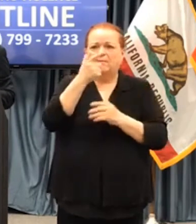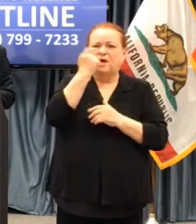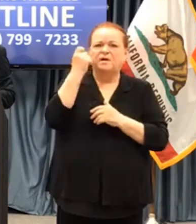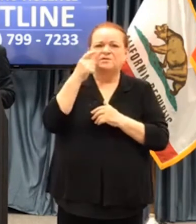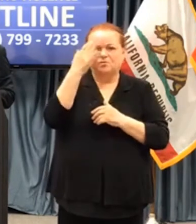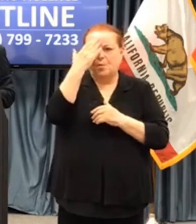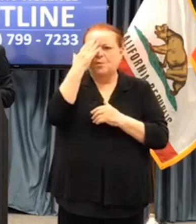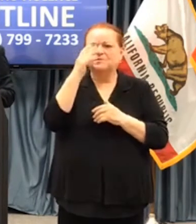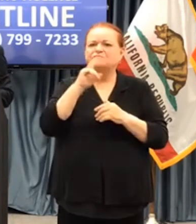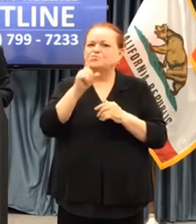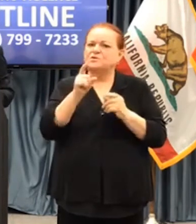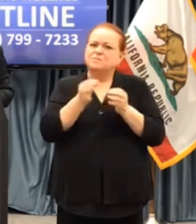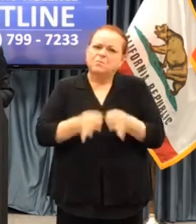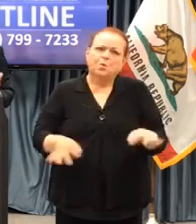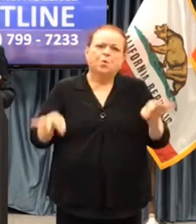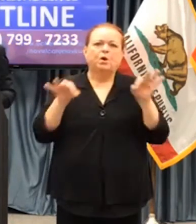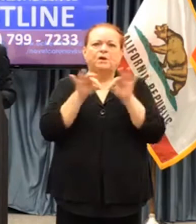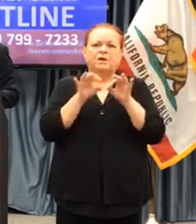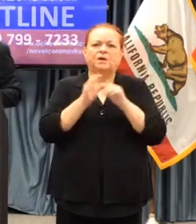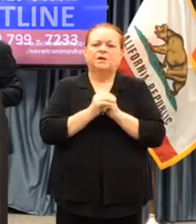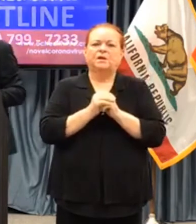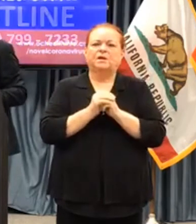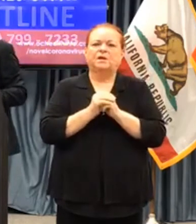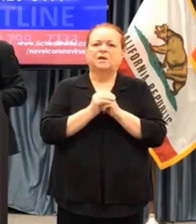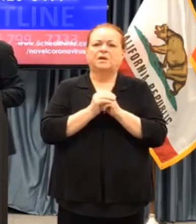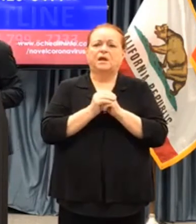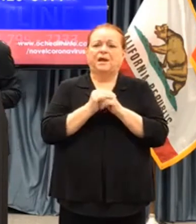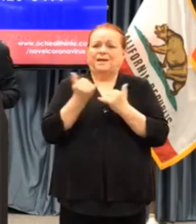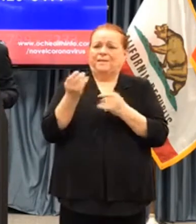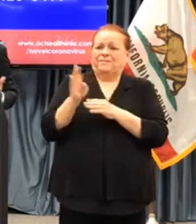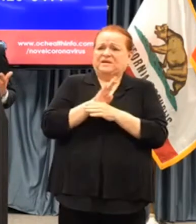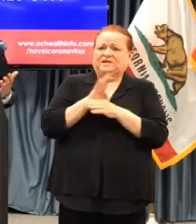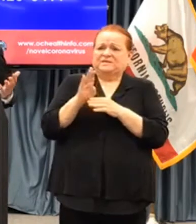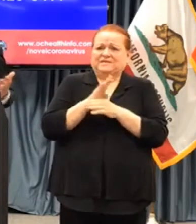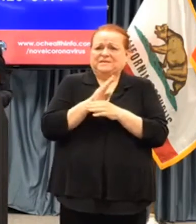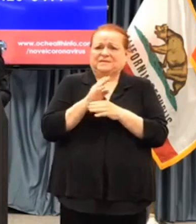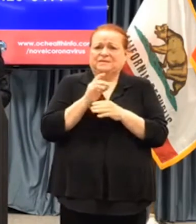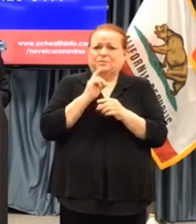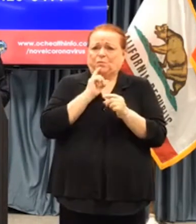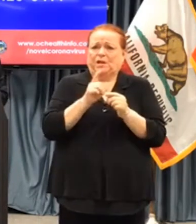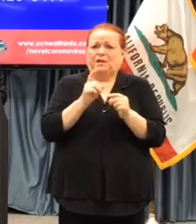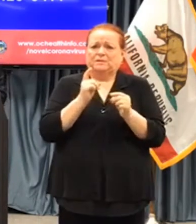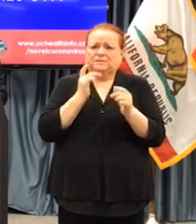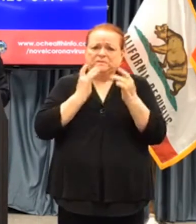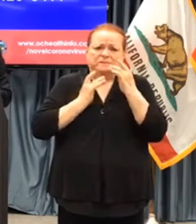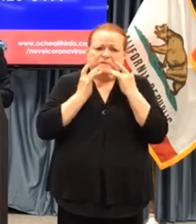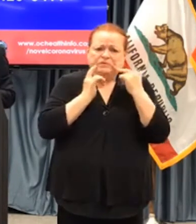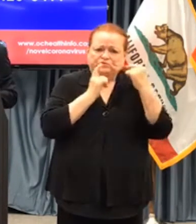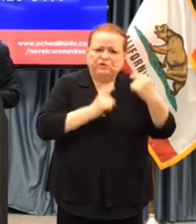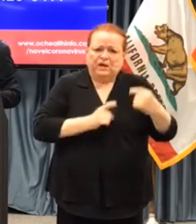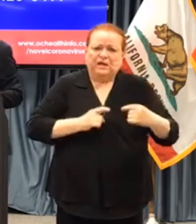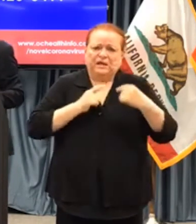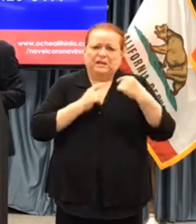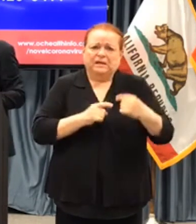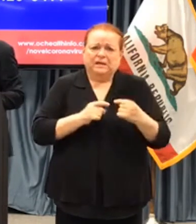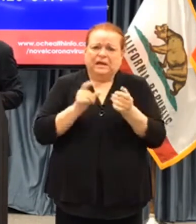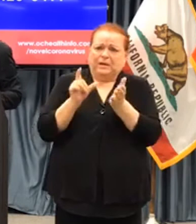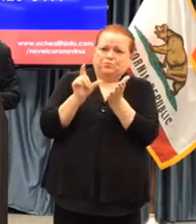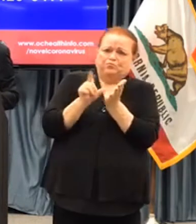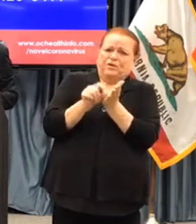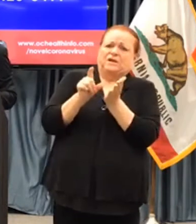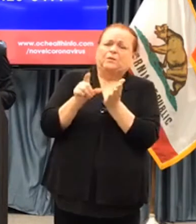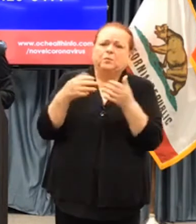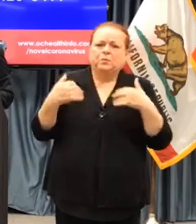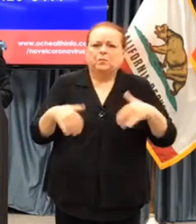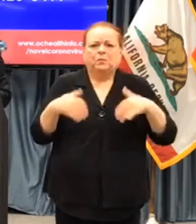is. And in an industry that's struggling like the news profession, especially print, I think